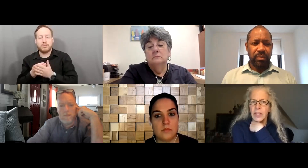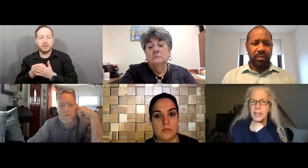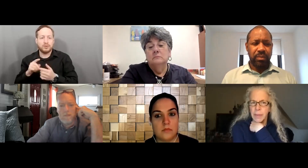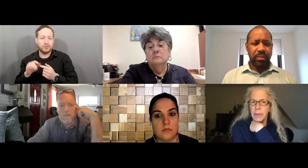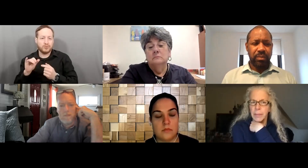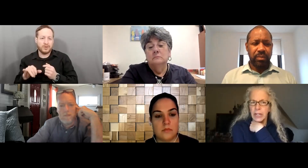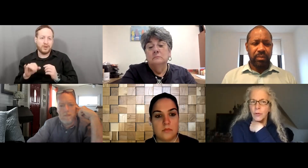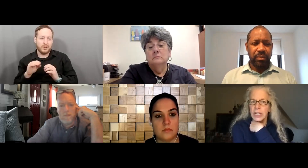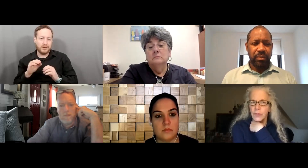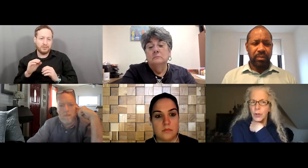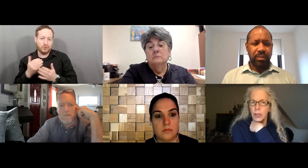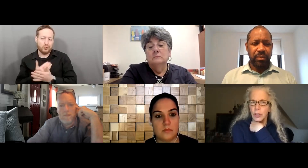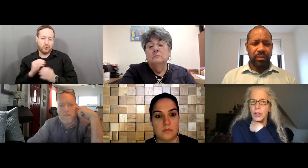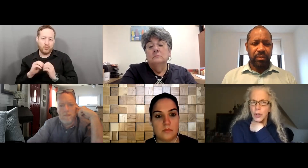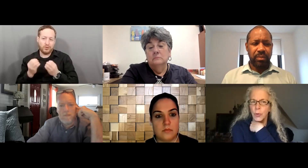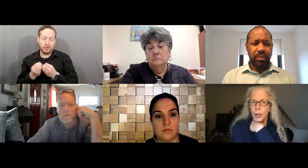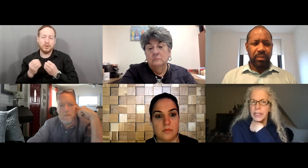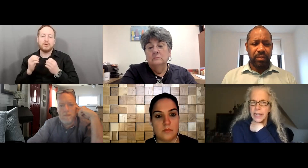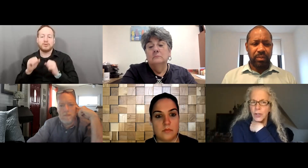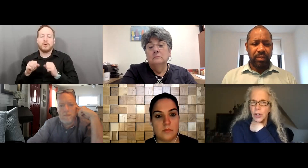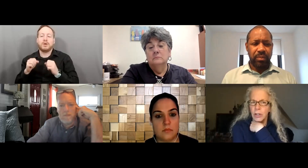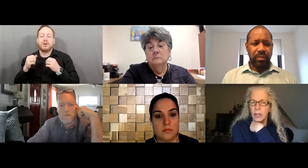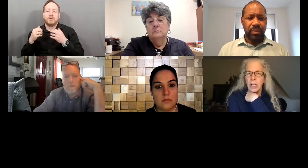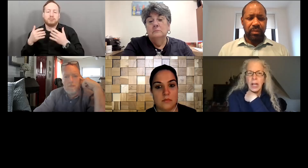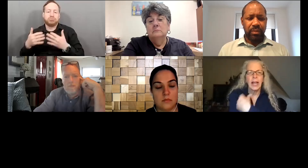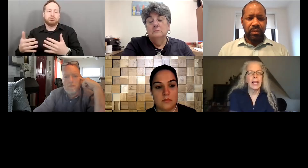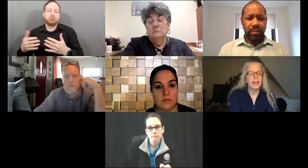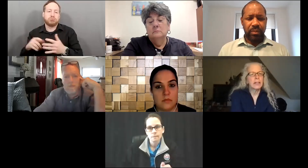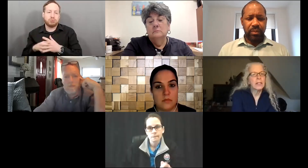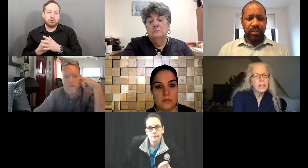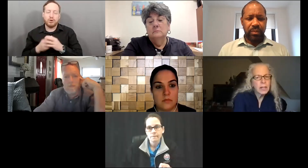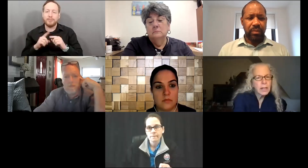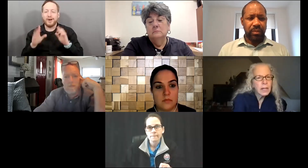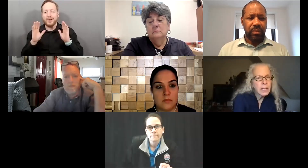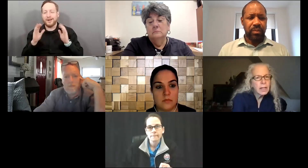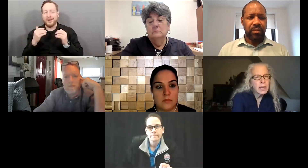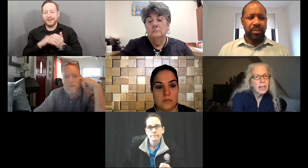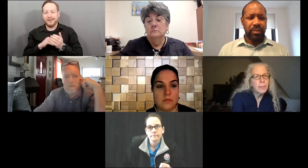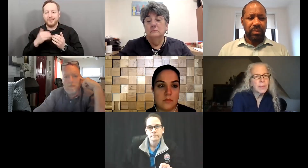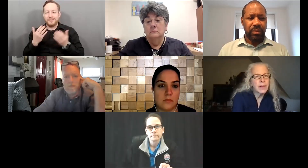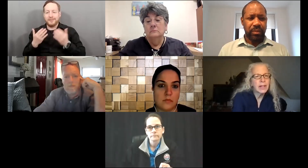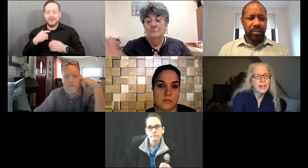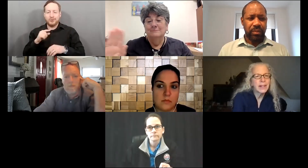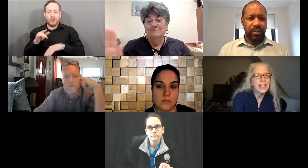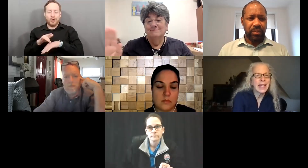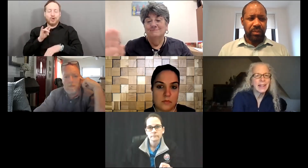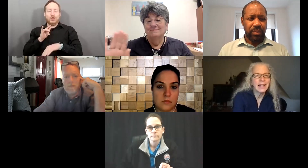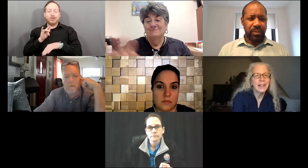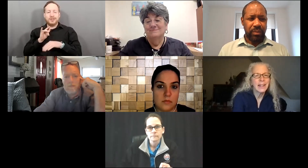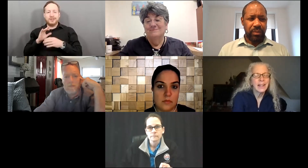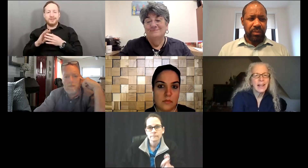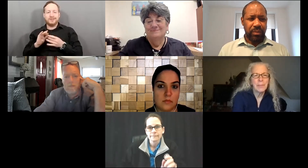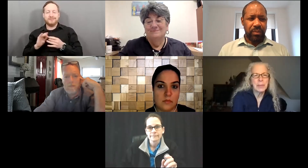have the Spellman money transferred to this new organization. And it,